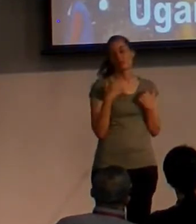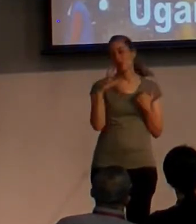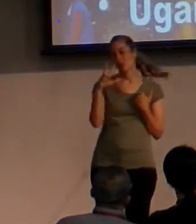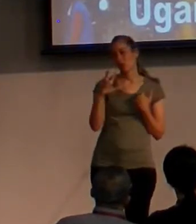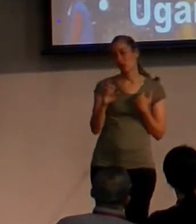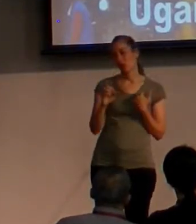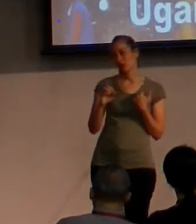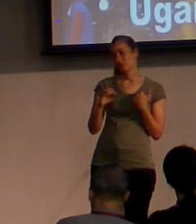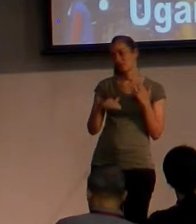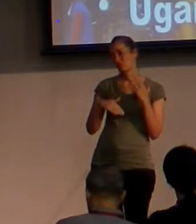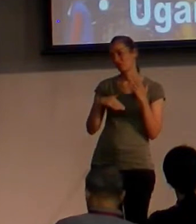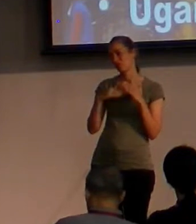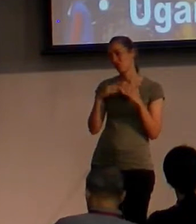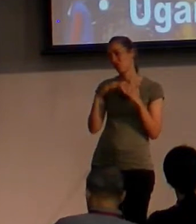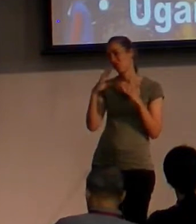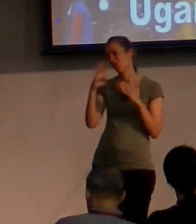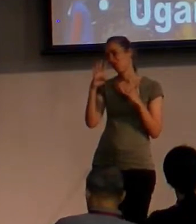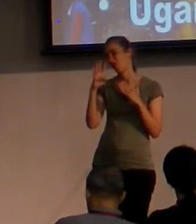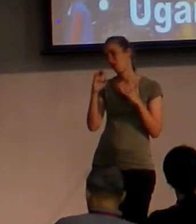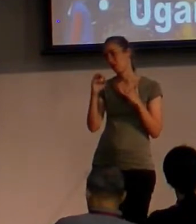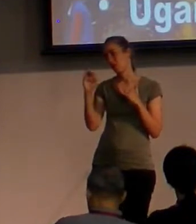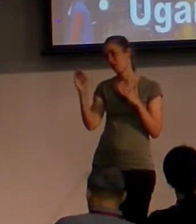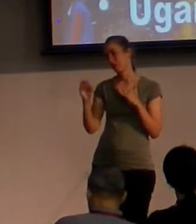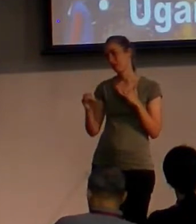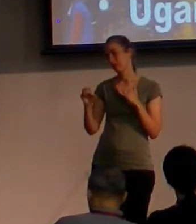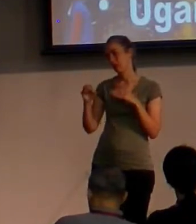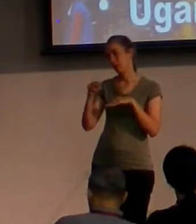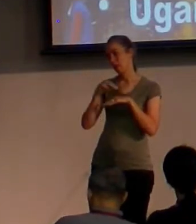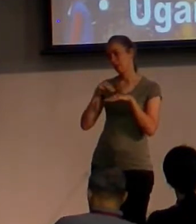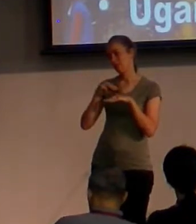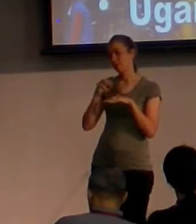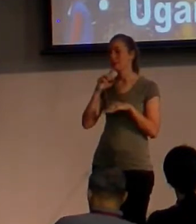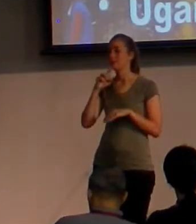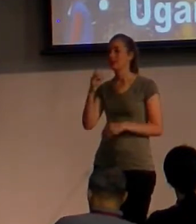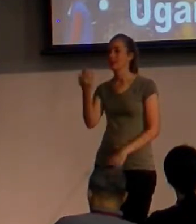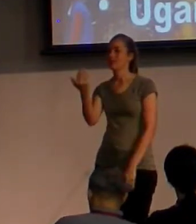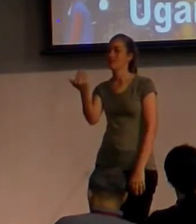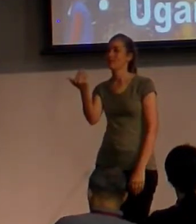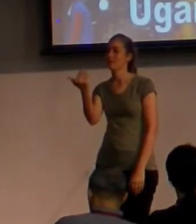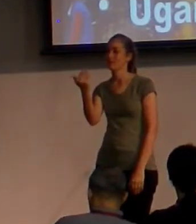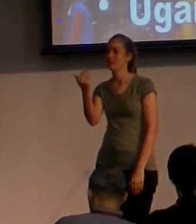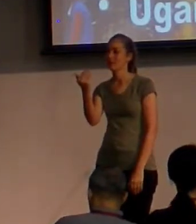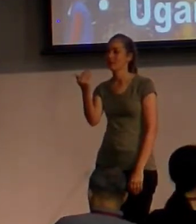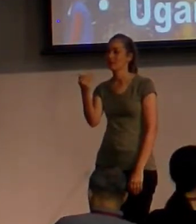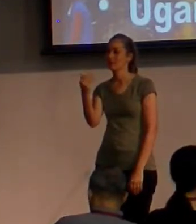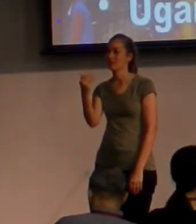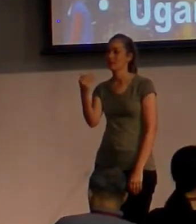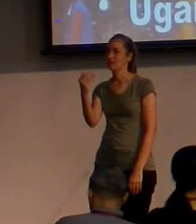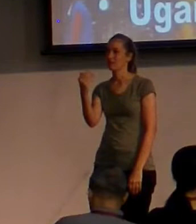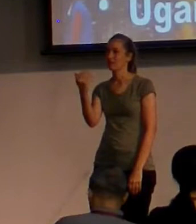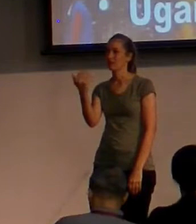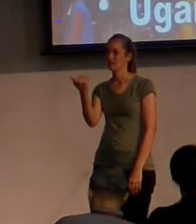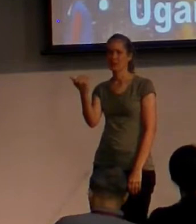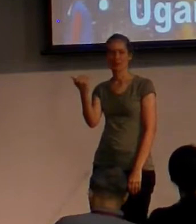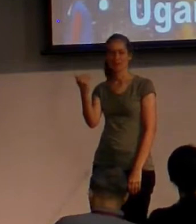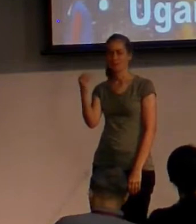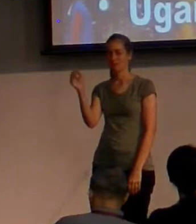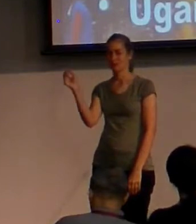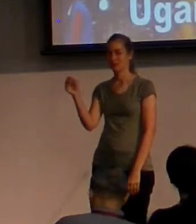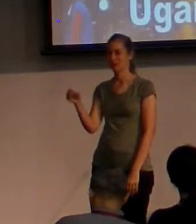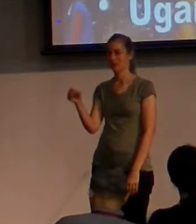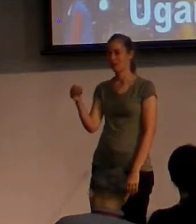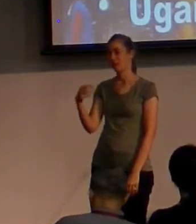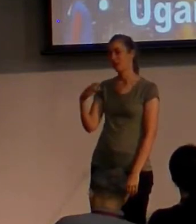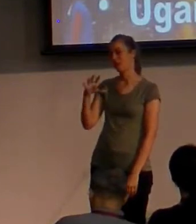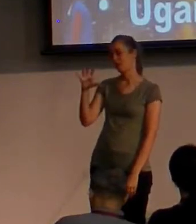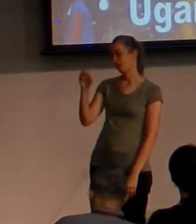Muslim there, but it's actually 15%. They're everywhere, so it's probably higher than the statistics, I